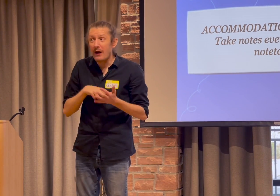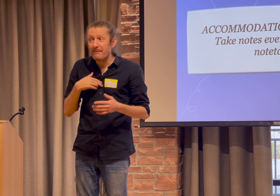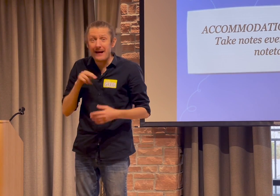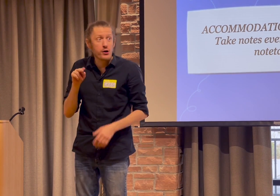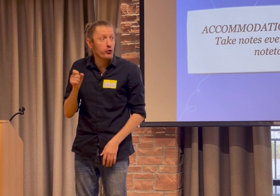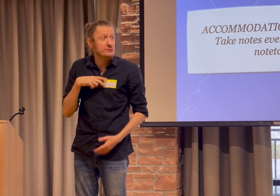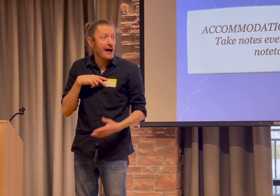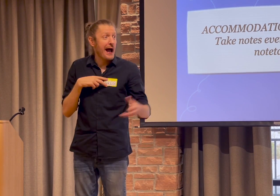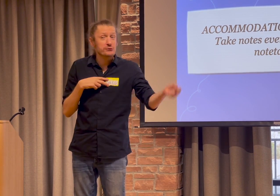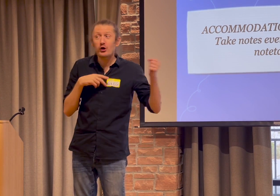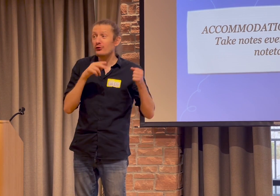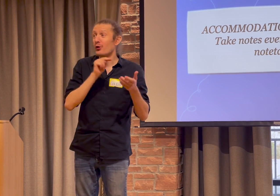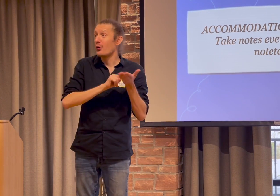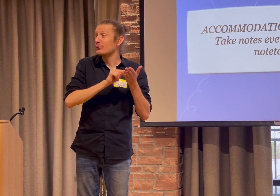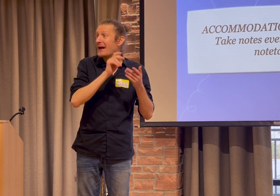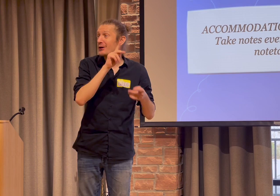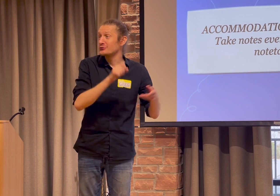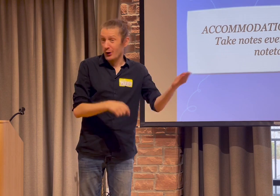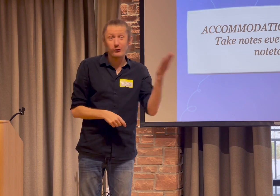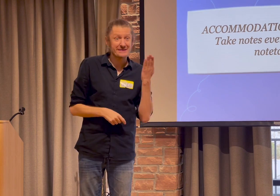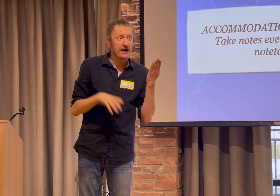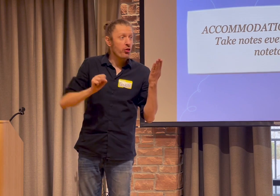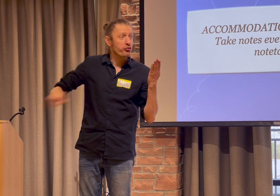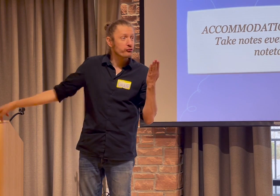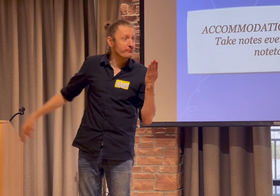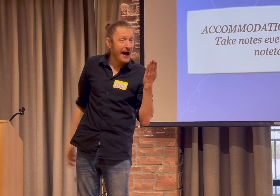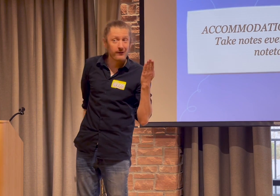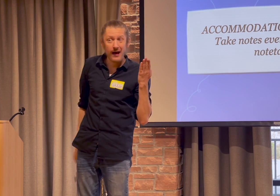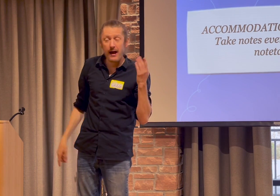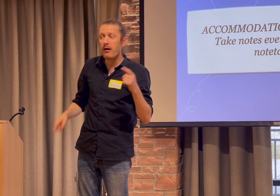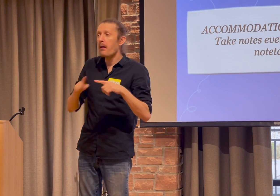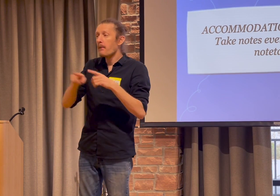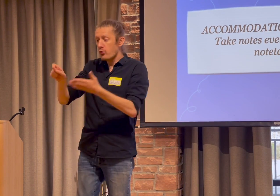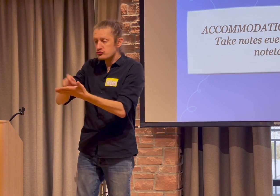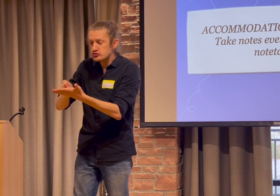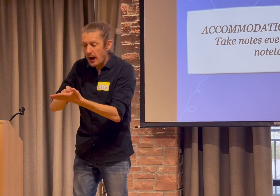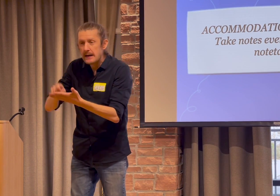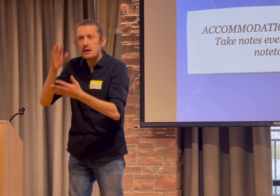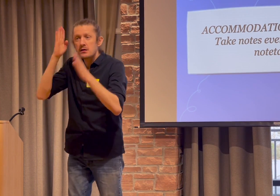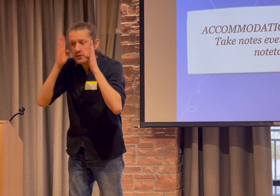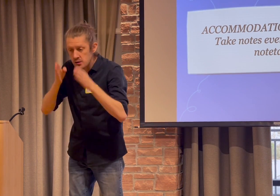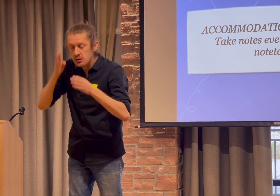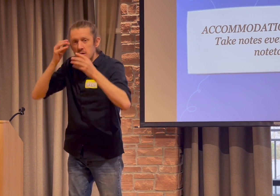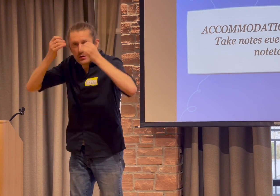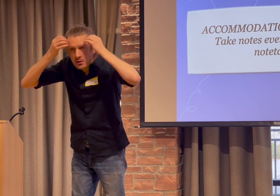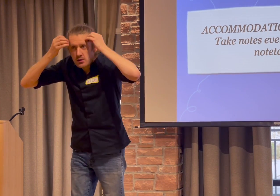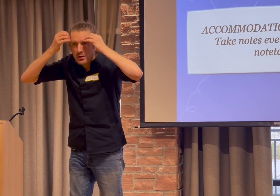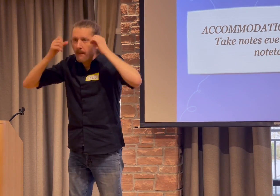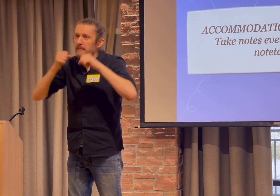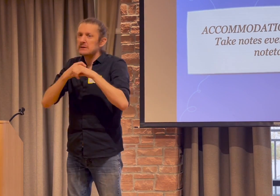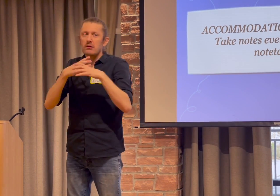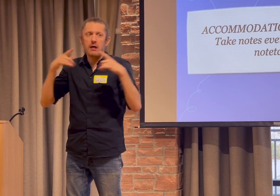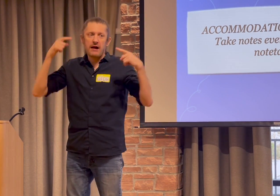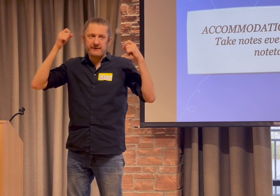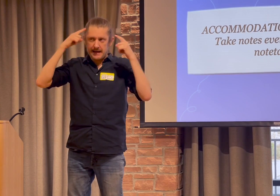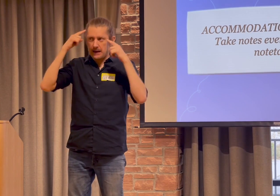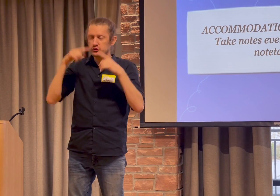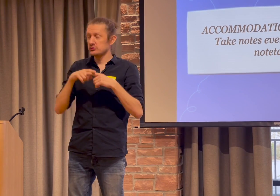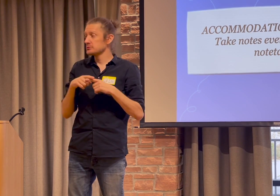classroom. However, sometimes if you don't take your own notes, you don't learn as much. I threw away mine and